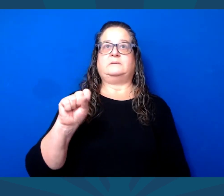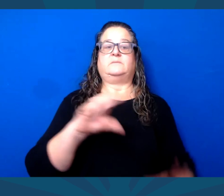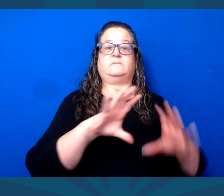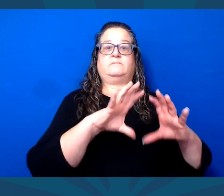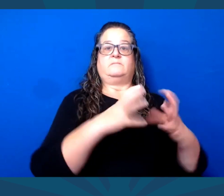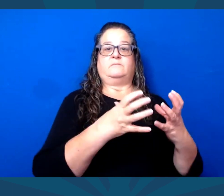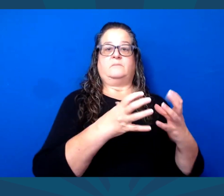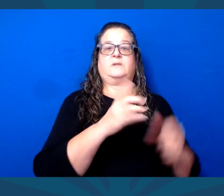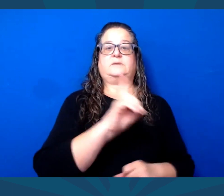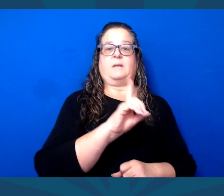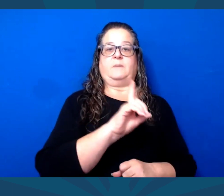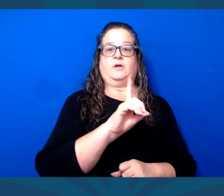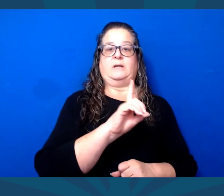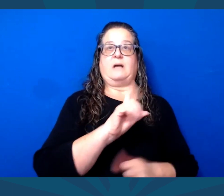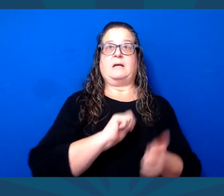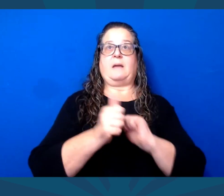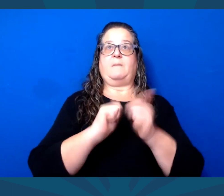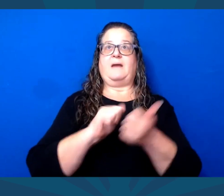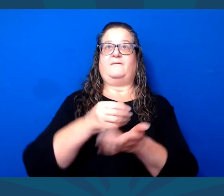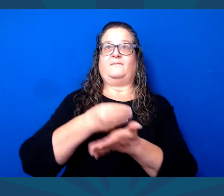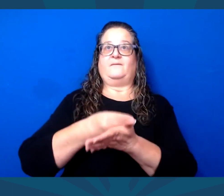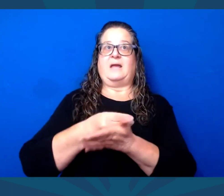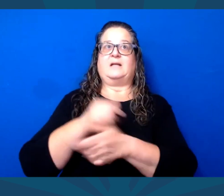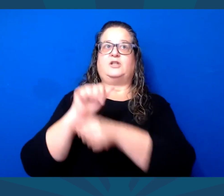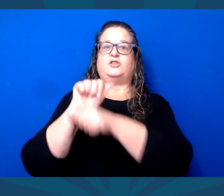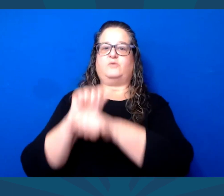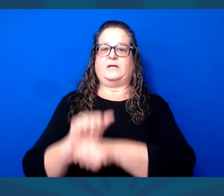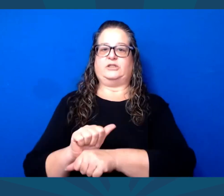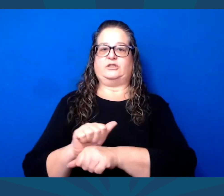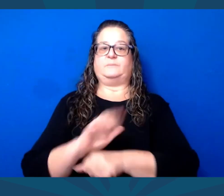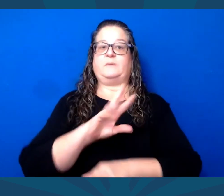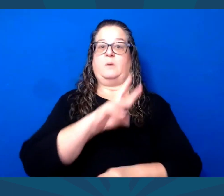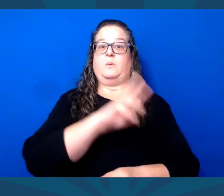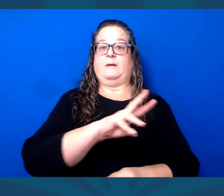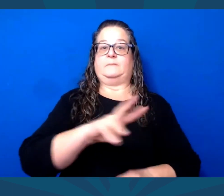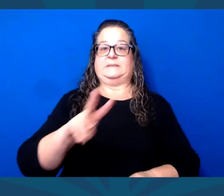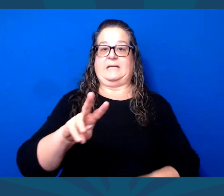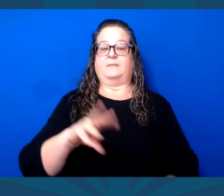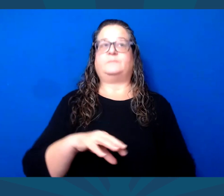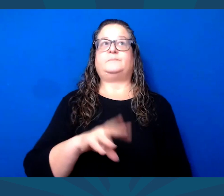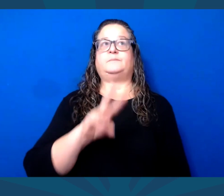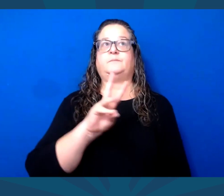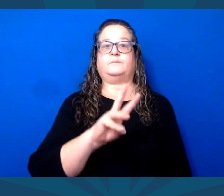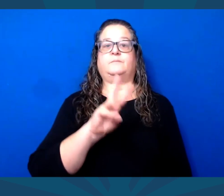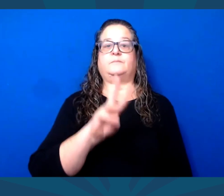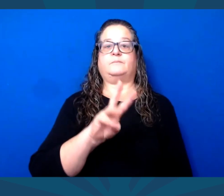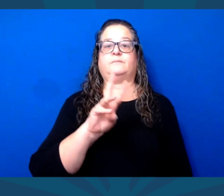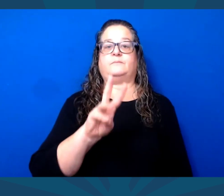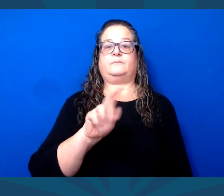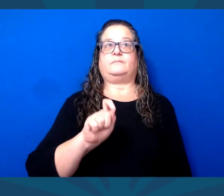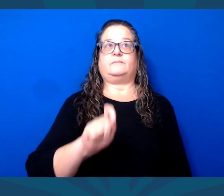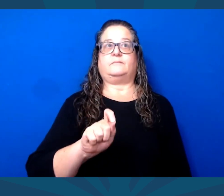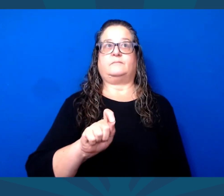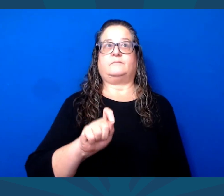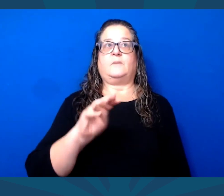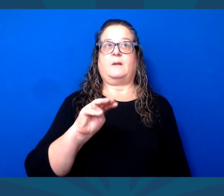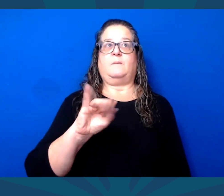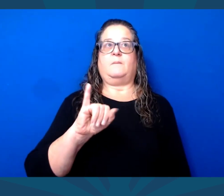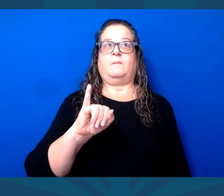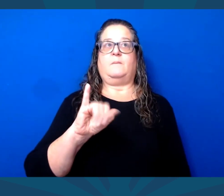Michael Morris, Party, Democratic, campaign funding, traditional.